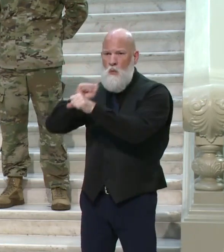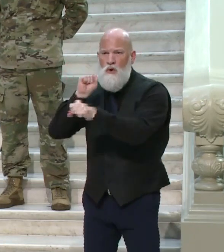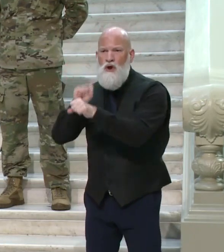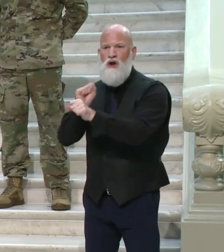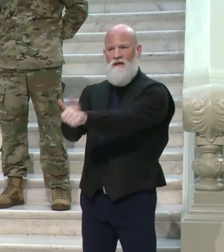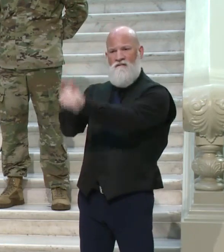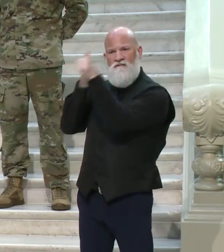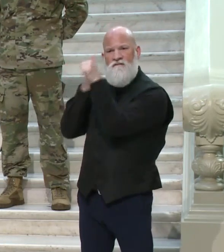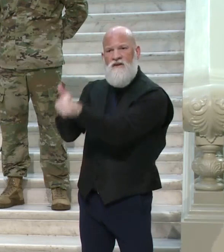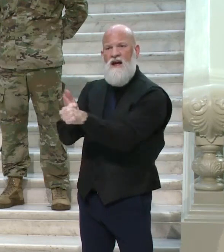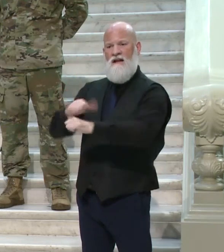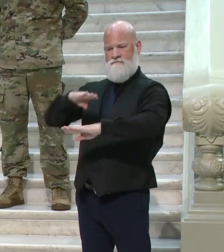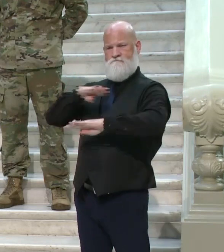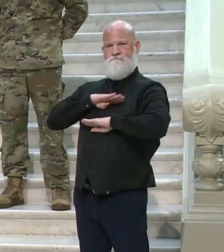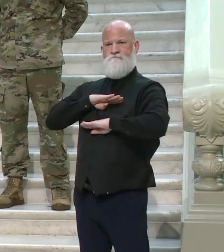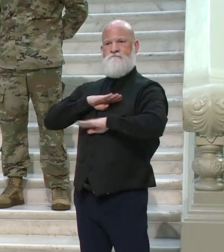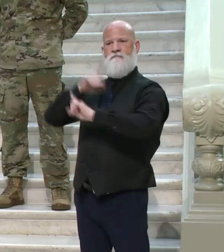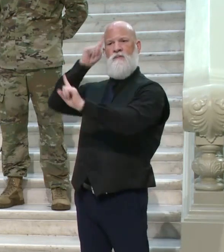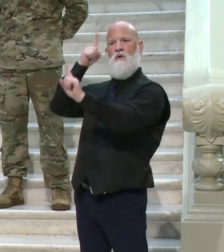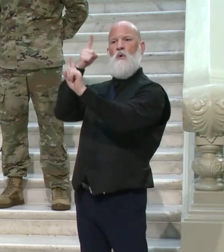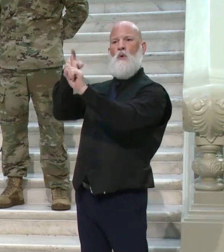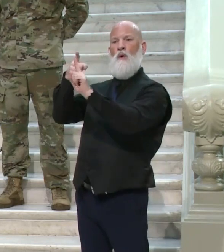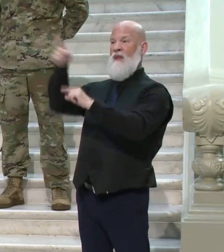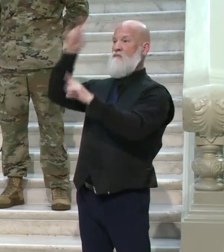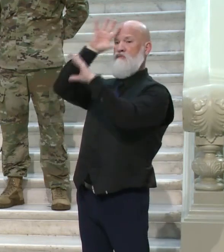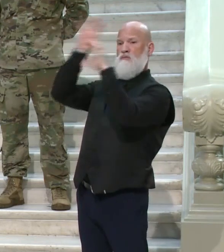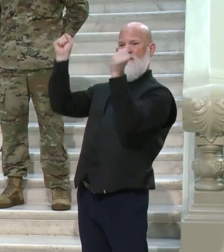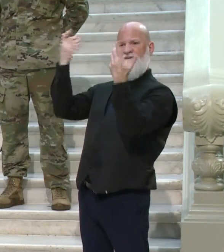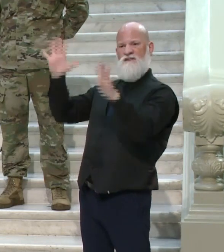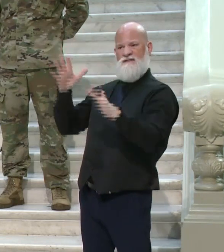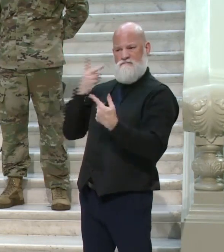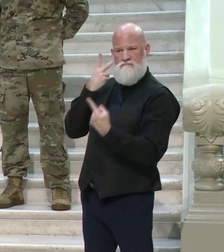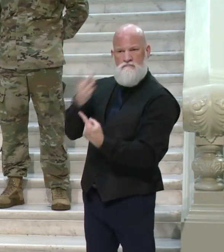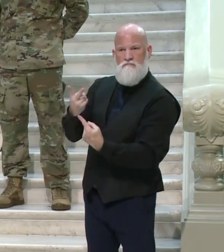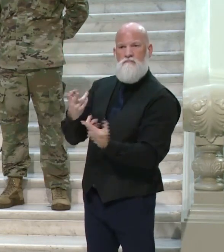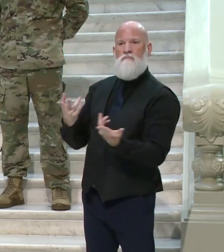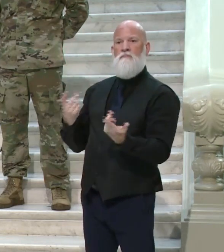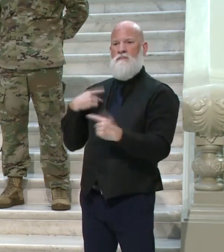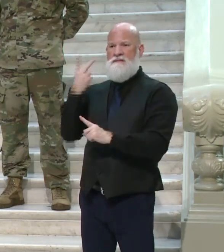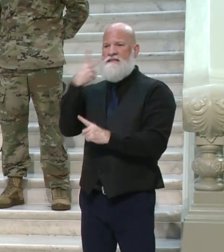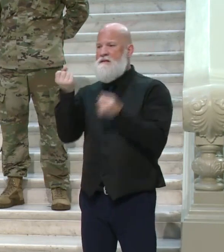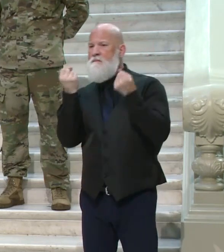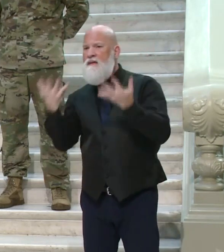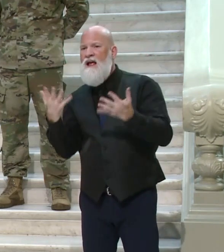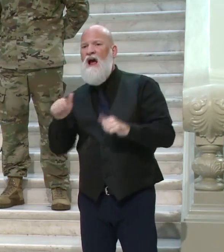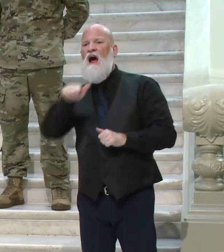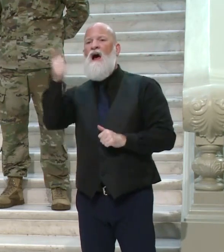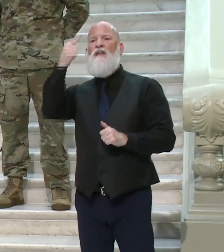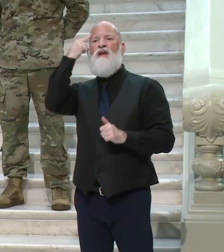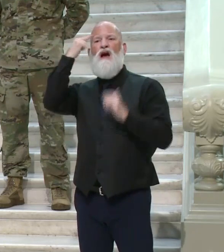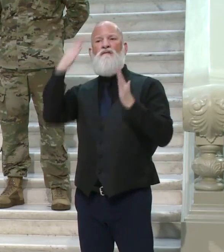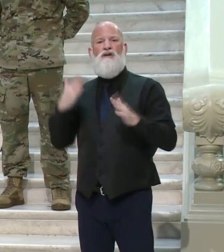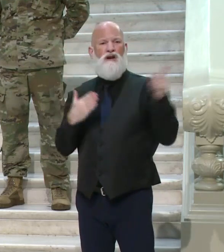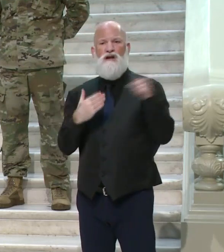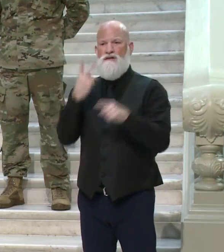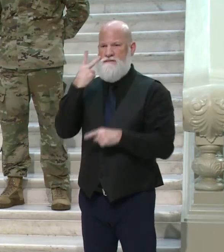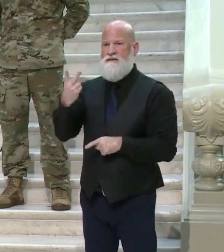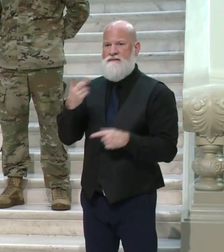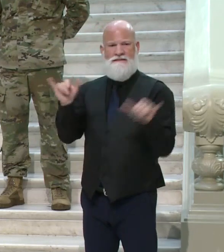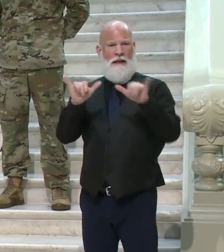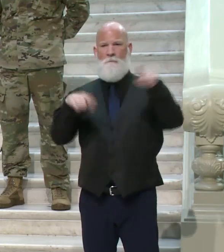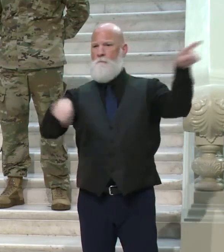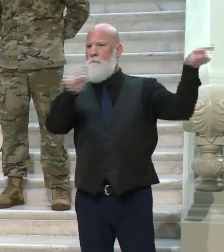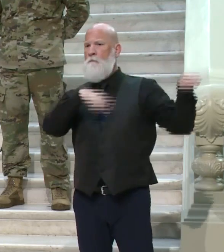plan that the president has laid out, and you're seeing many other governors do that as well. And I just want to tell you, I appreciate